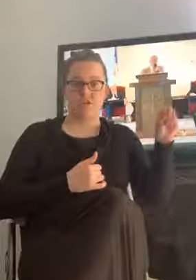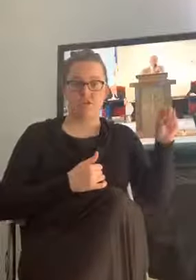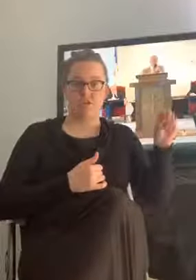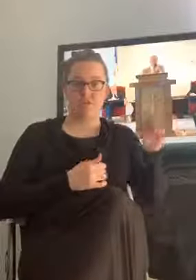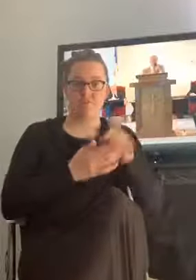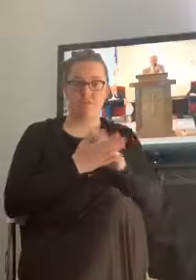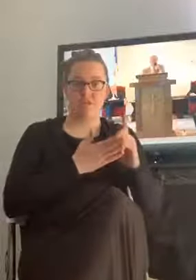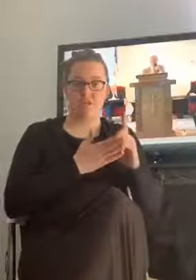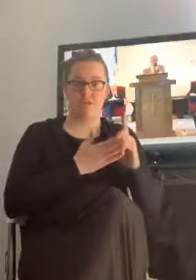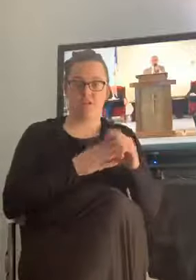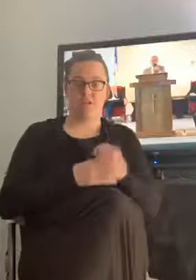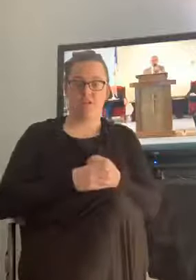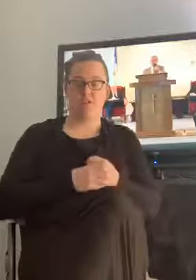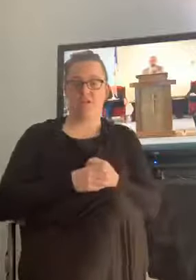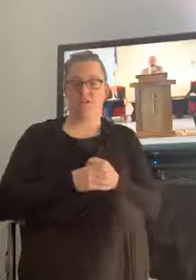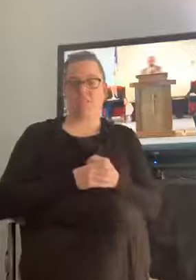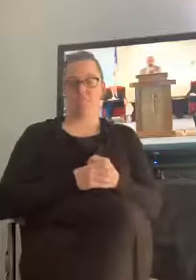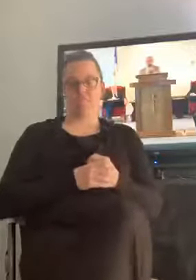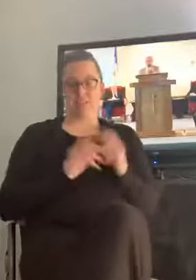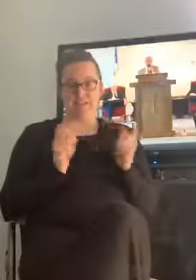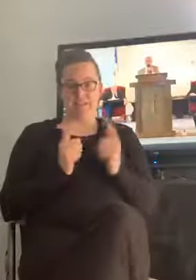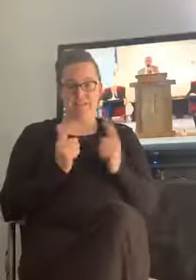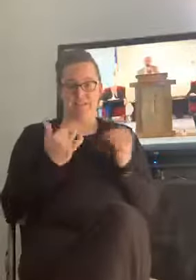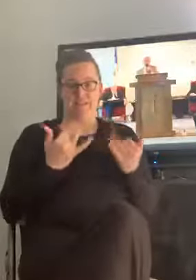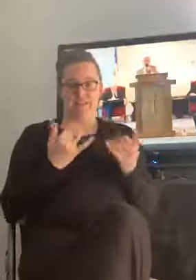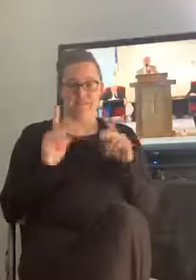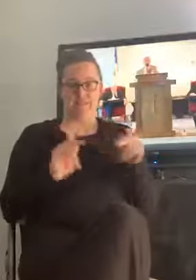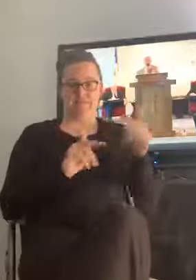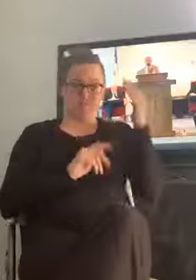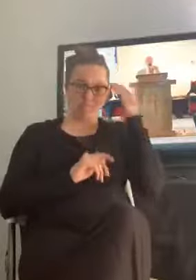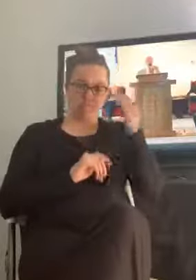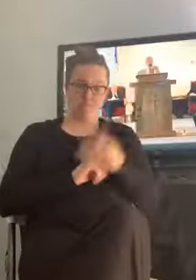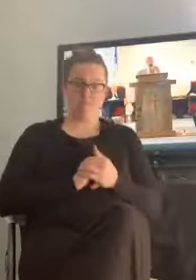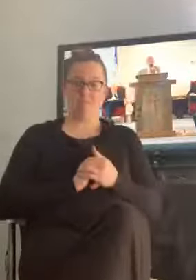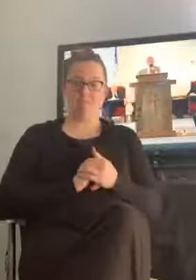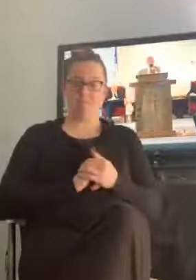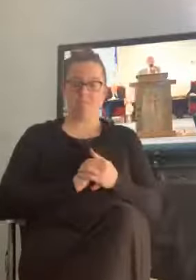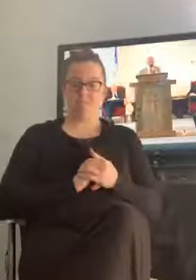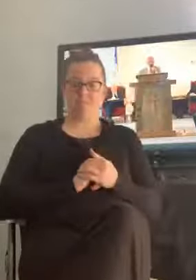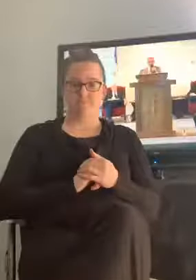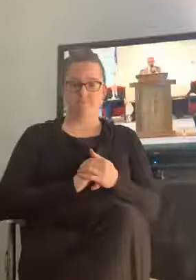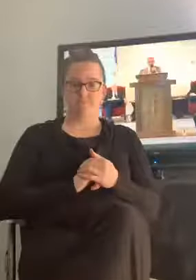Little did this crowd know that they would be